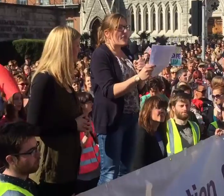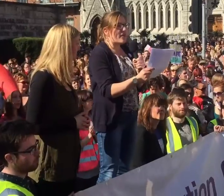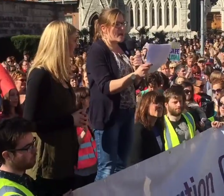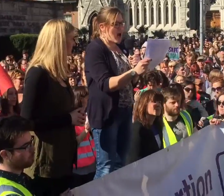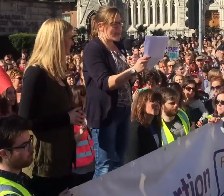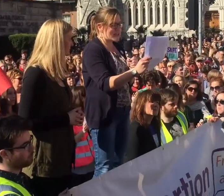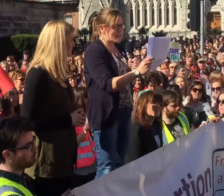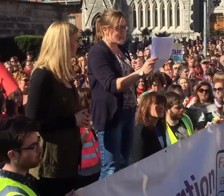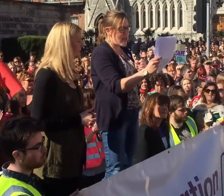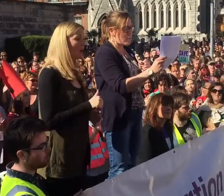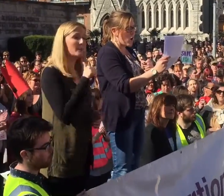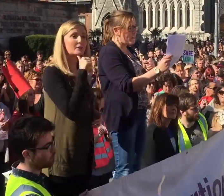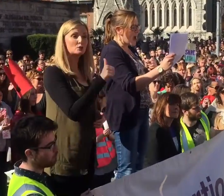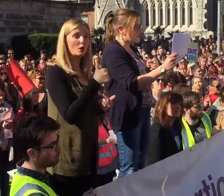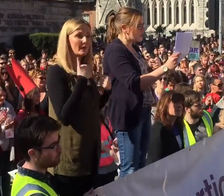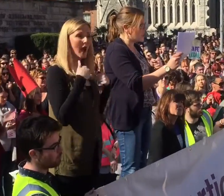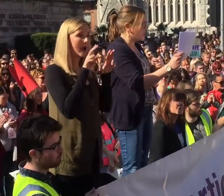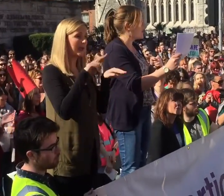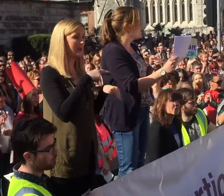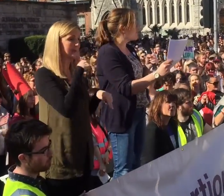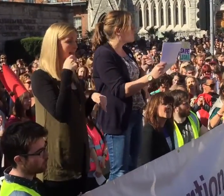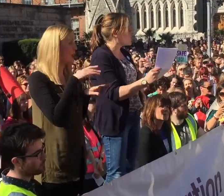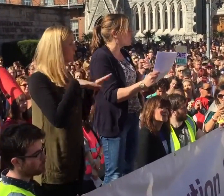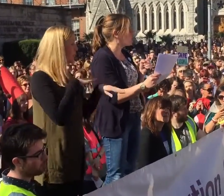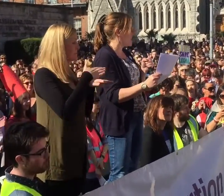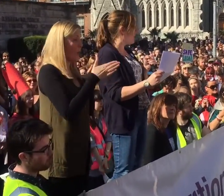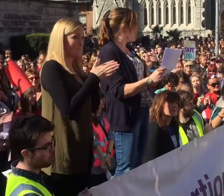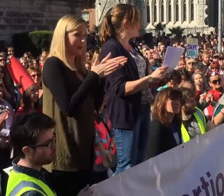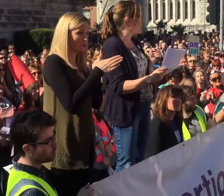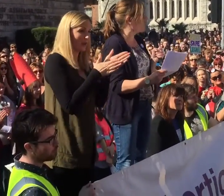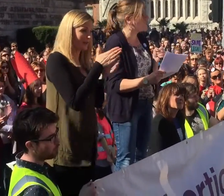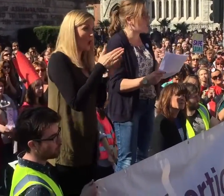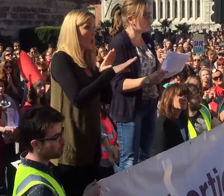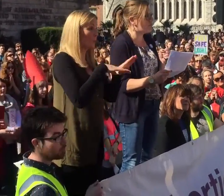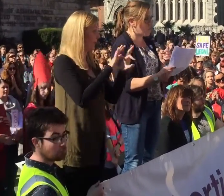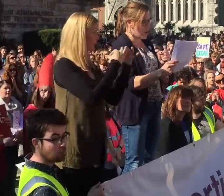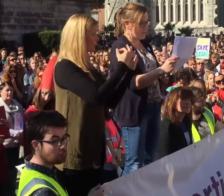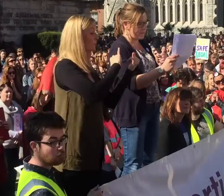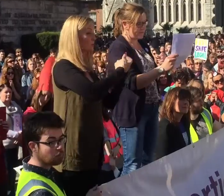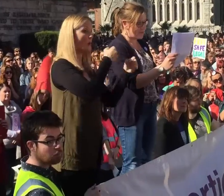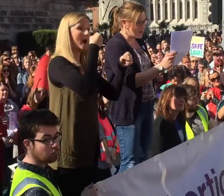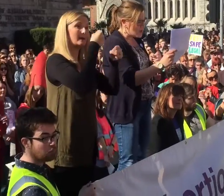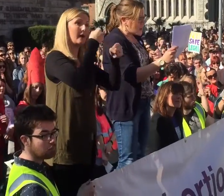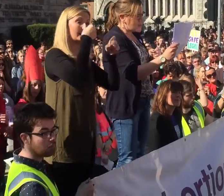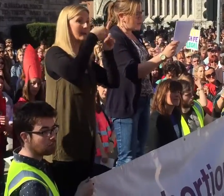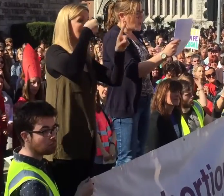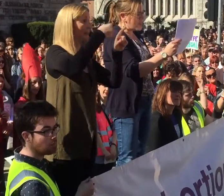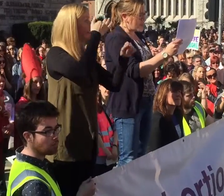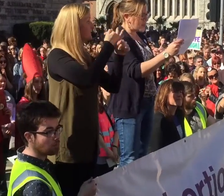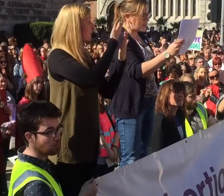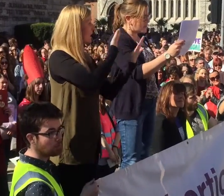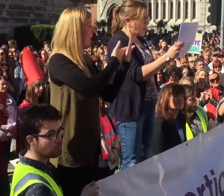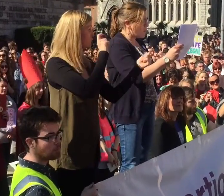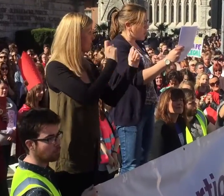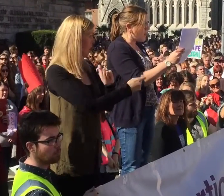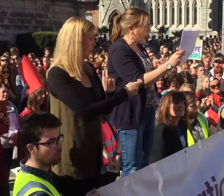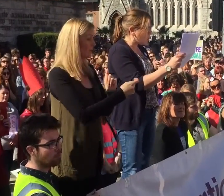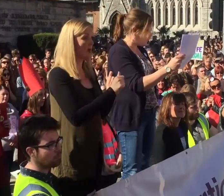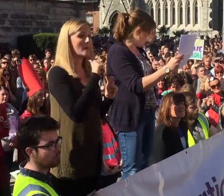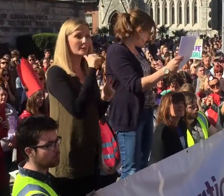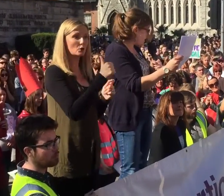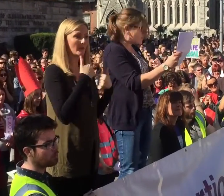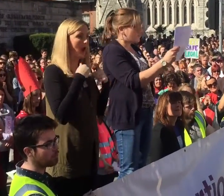There's nothing I can say more passionately than the groups campaigning for law reform. There's nothing I can say